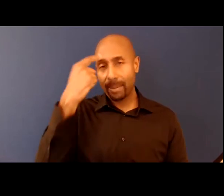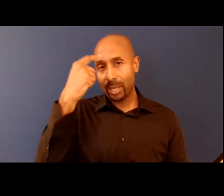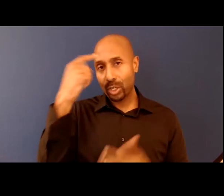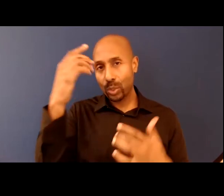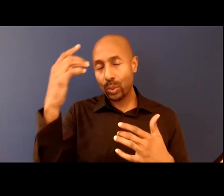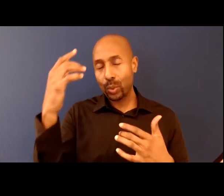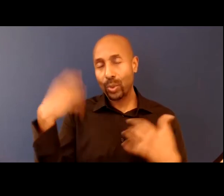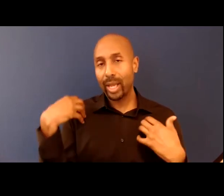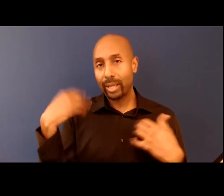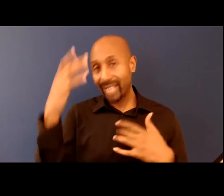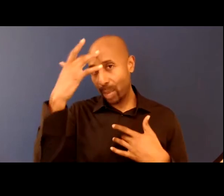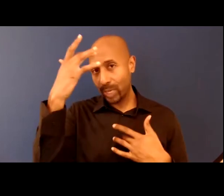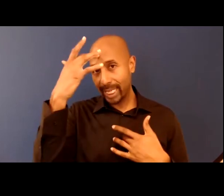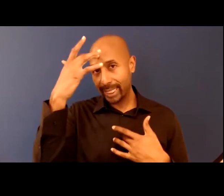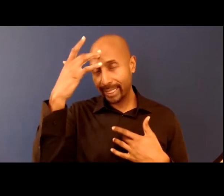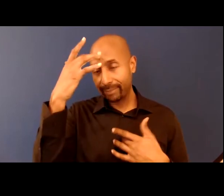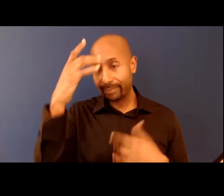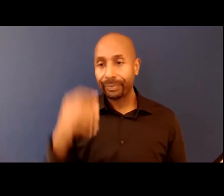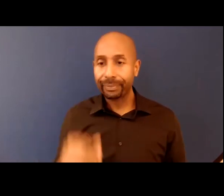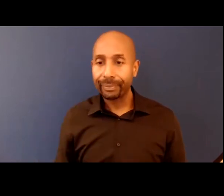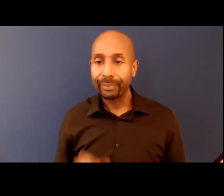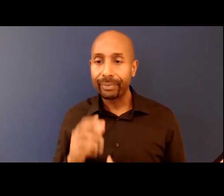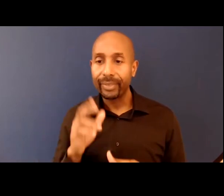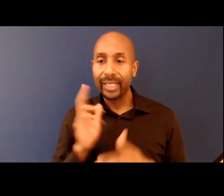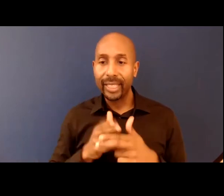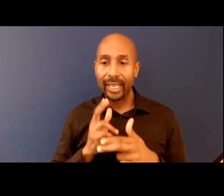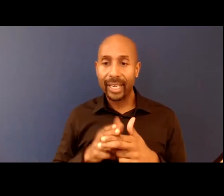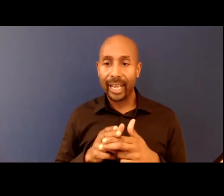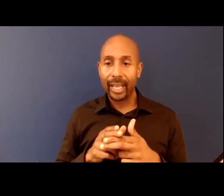is a poet, Shira Ehrlichman.